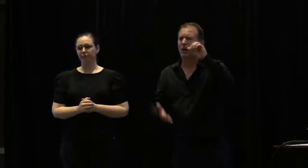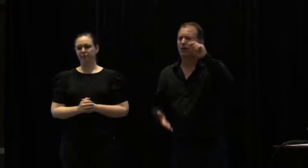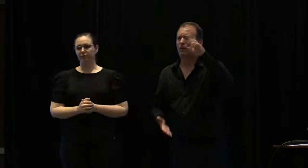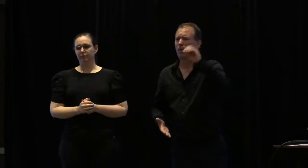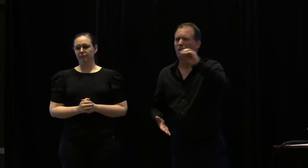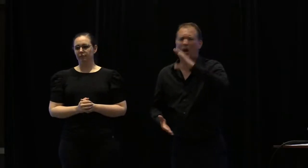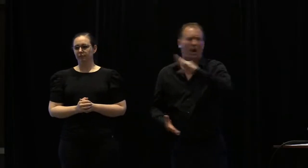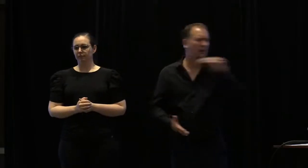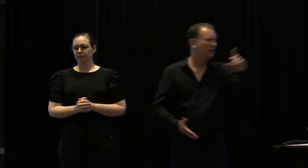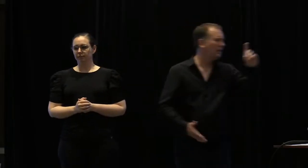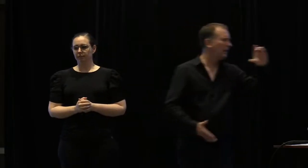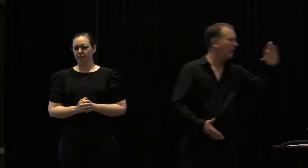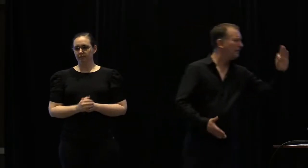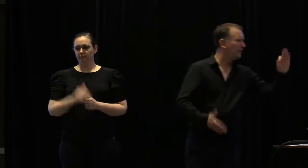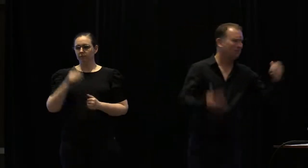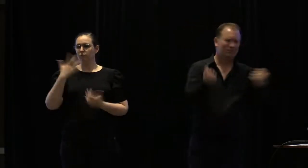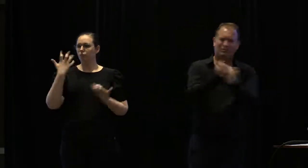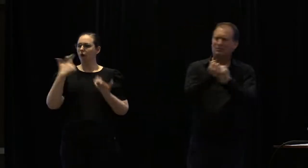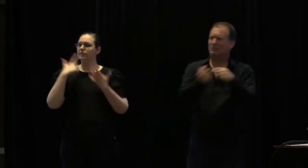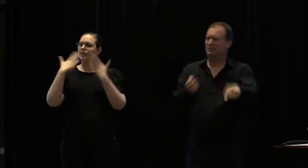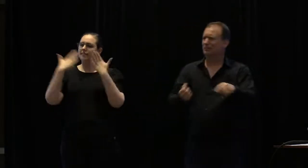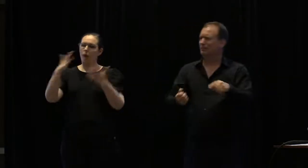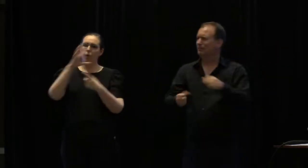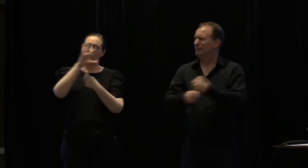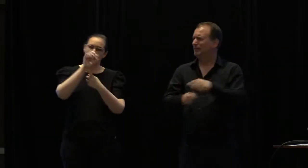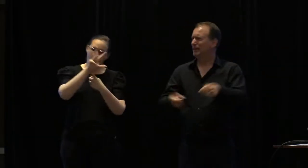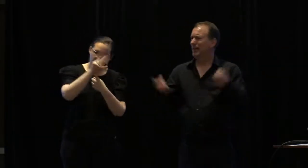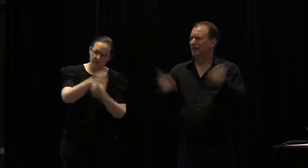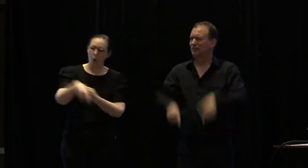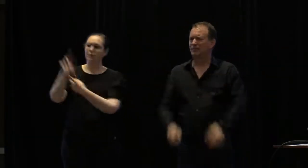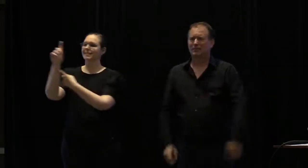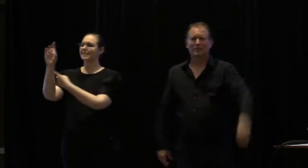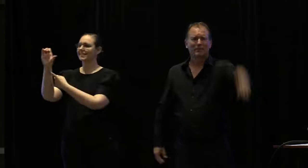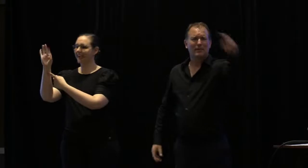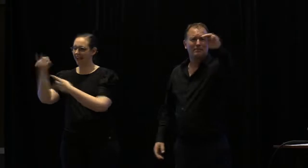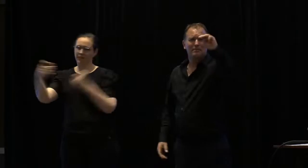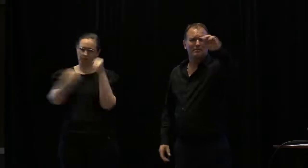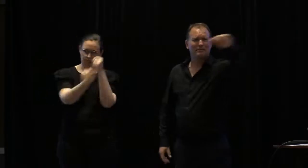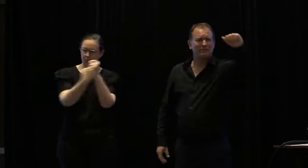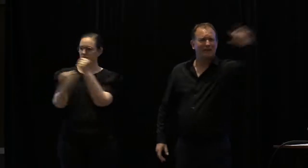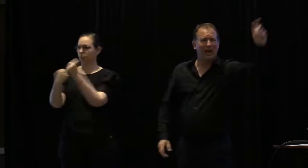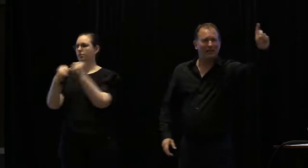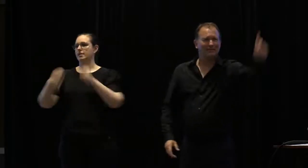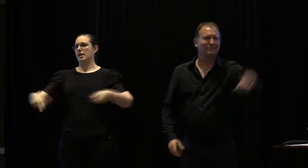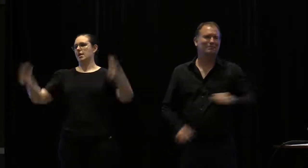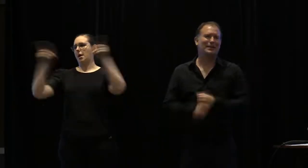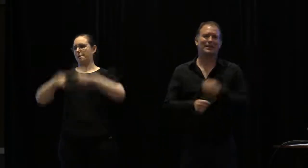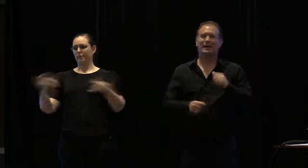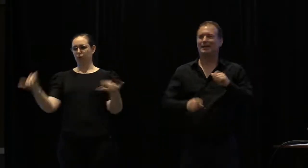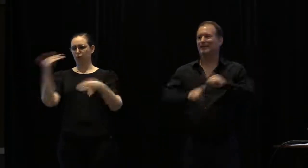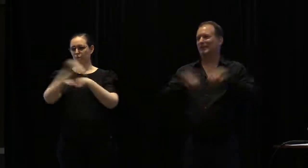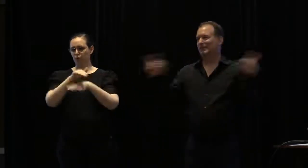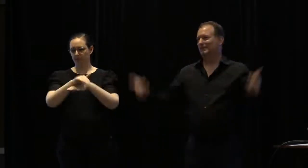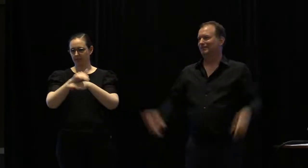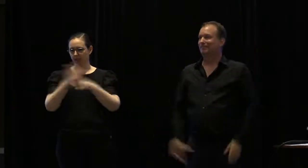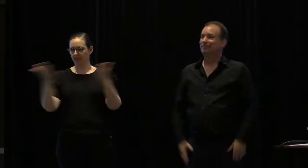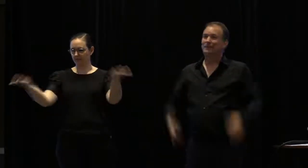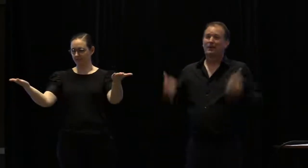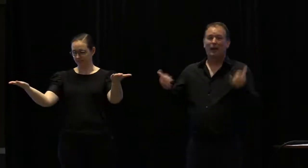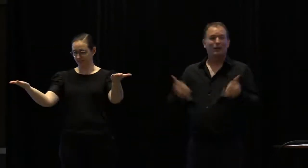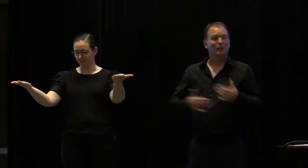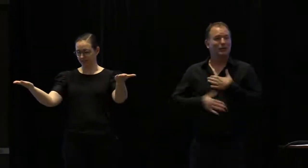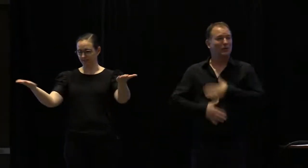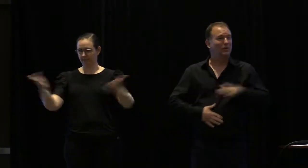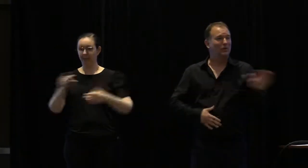For everyone who came, I wanted to once again say thank you to Convo Canada and the Deaf Community Foundation for your